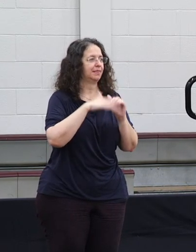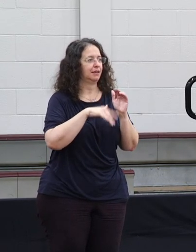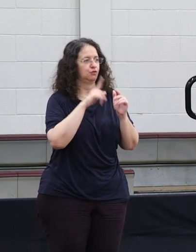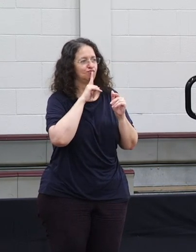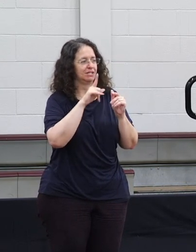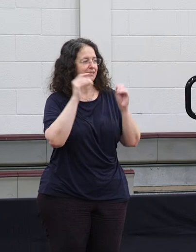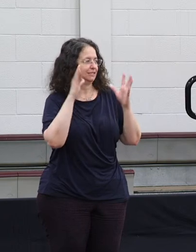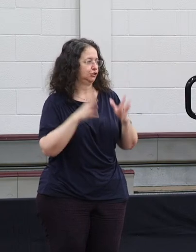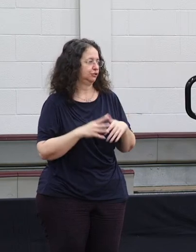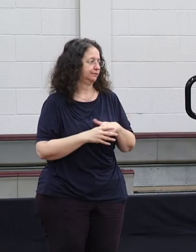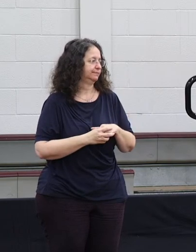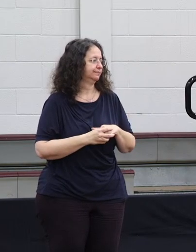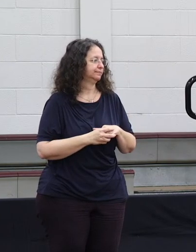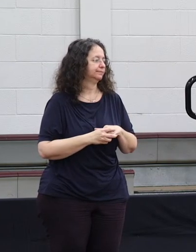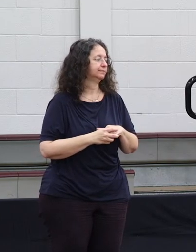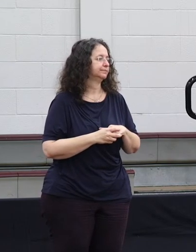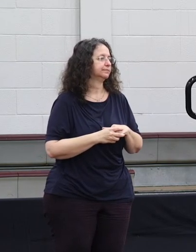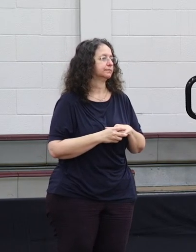teacher.